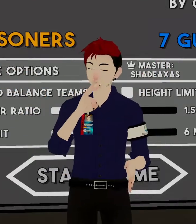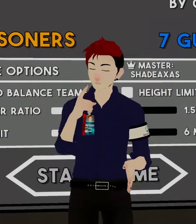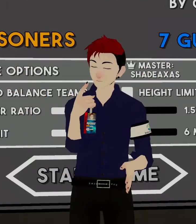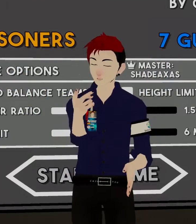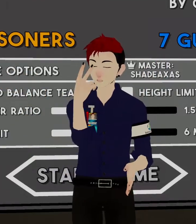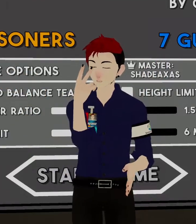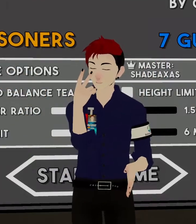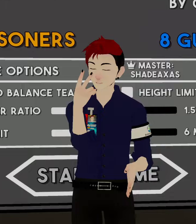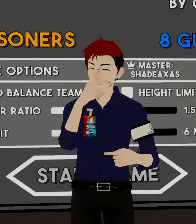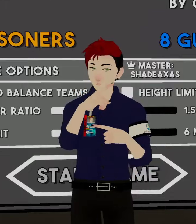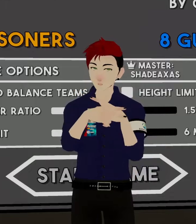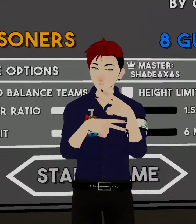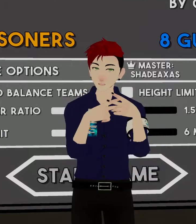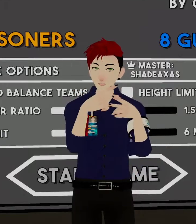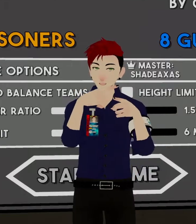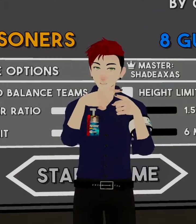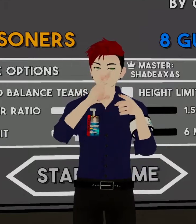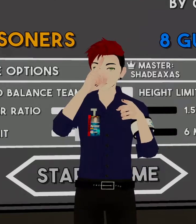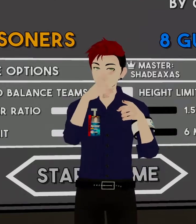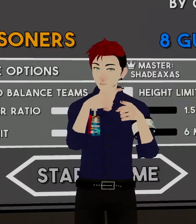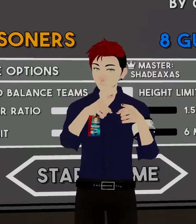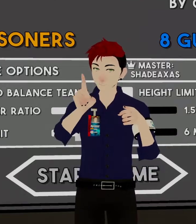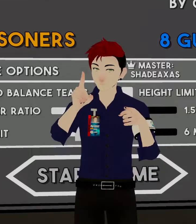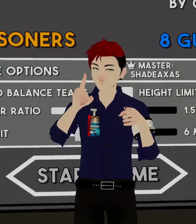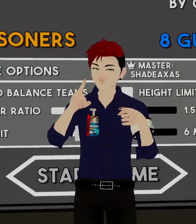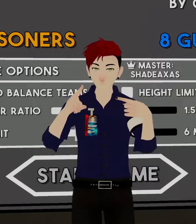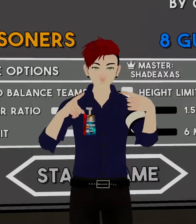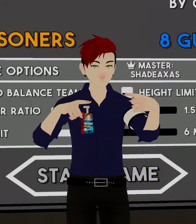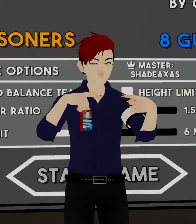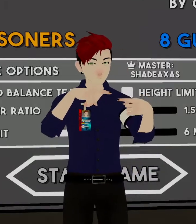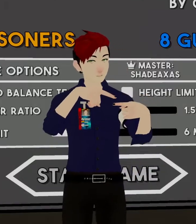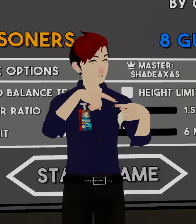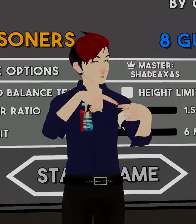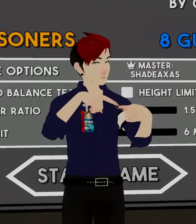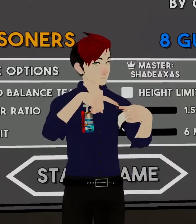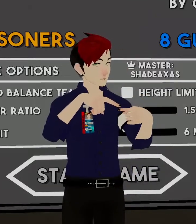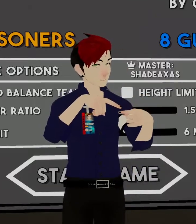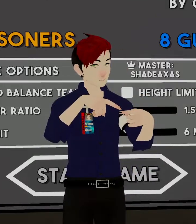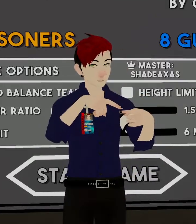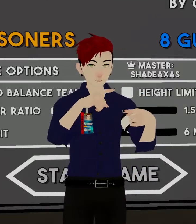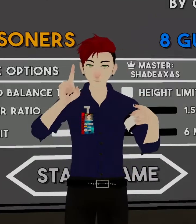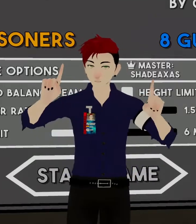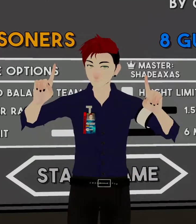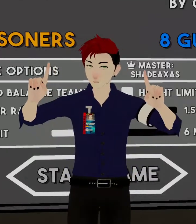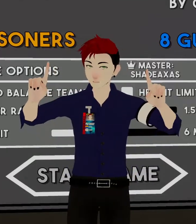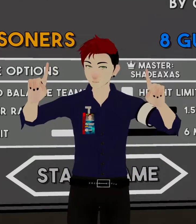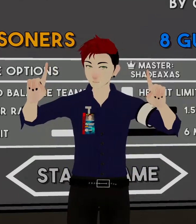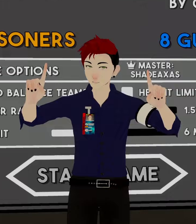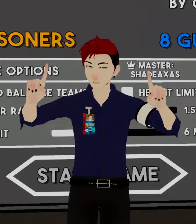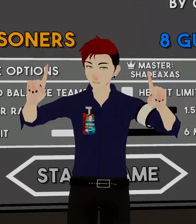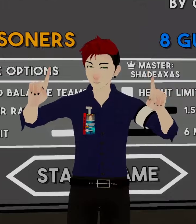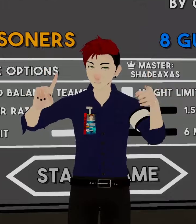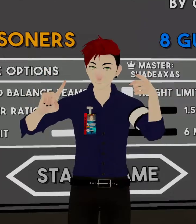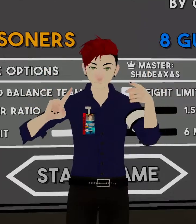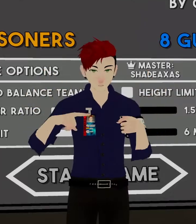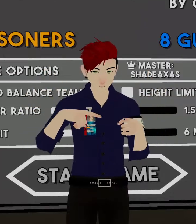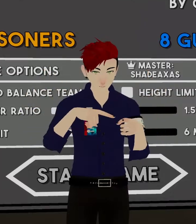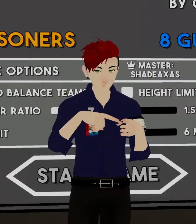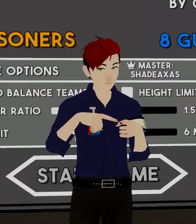There are two kinds of knives. So you're going to take both index fingers. One of them is going to